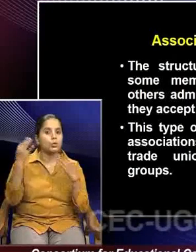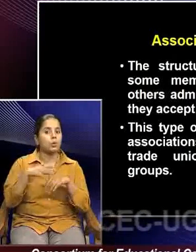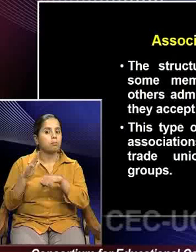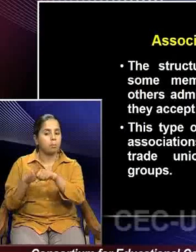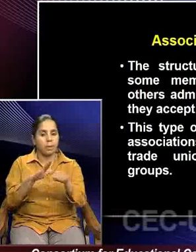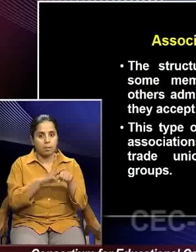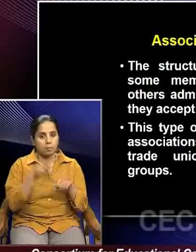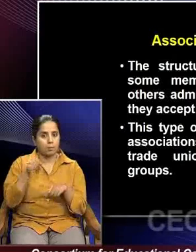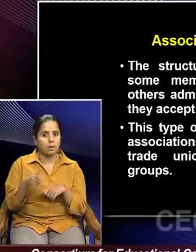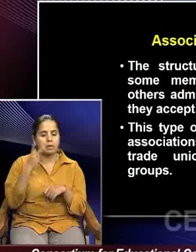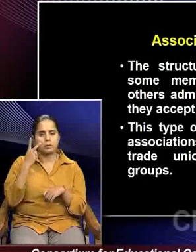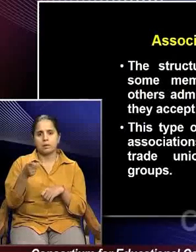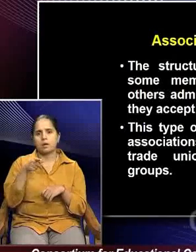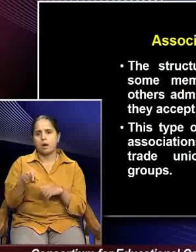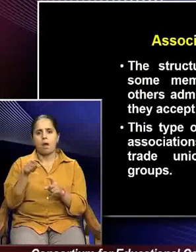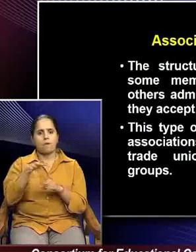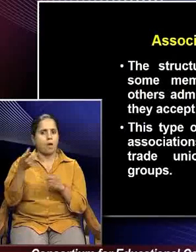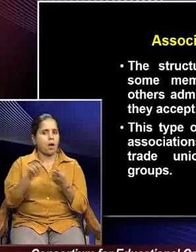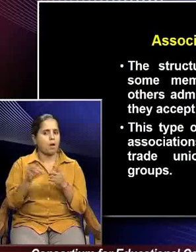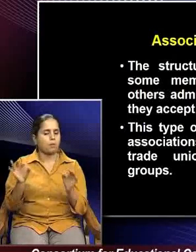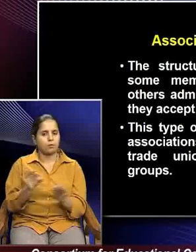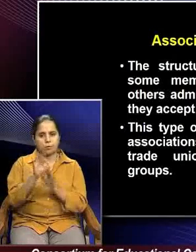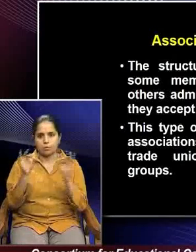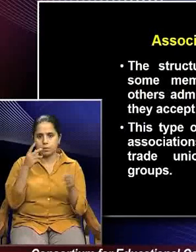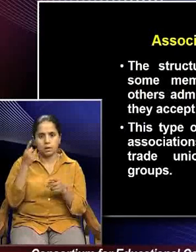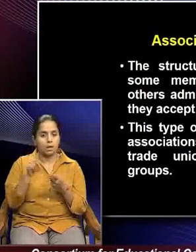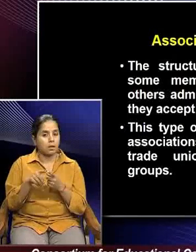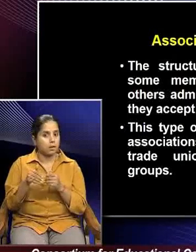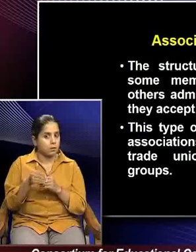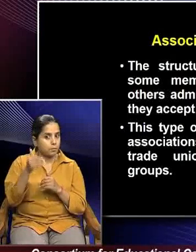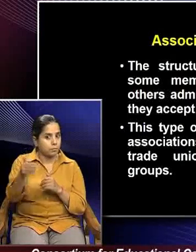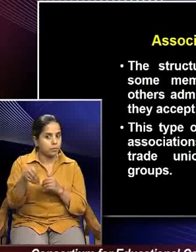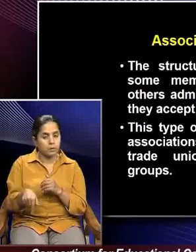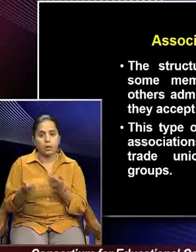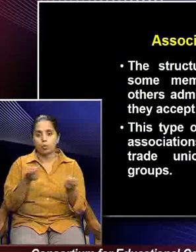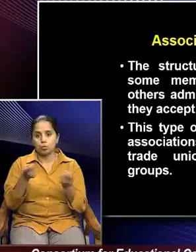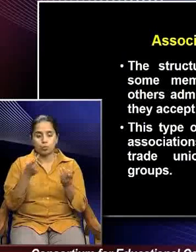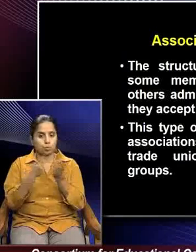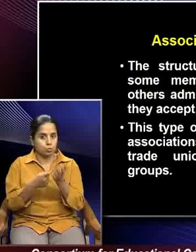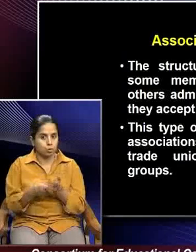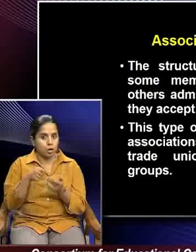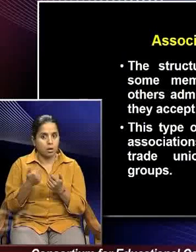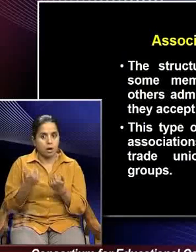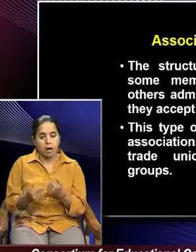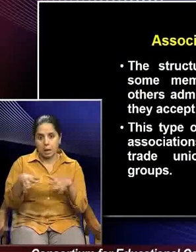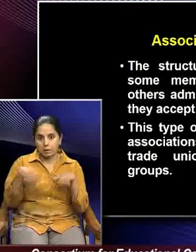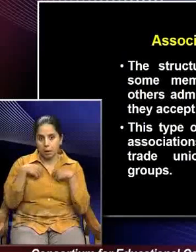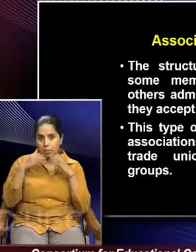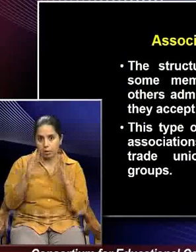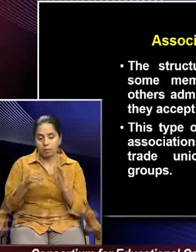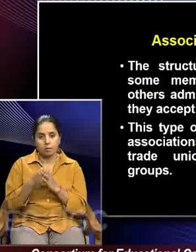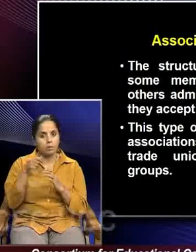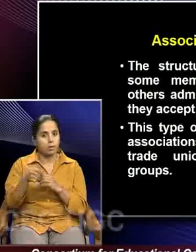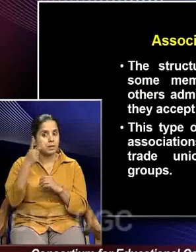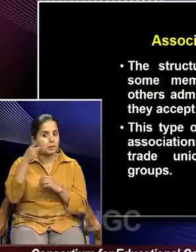members will not affect the conditions that rules will be accepted. So, this